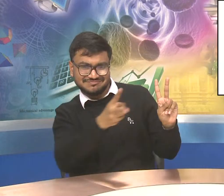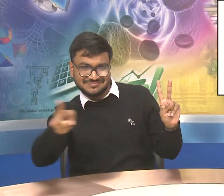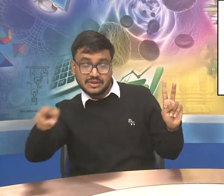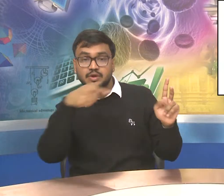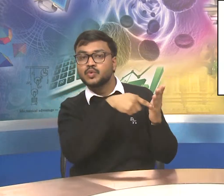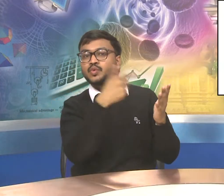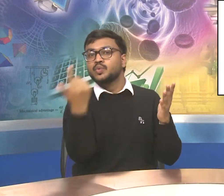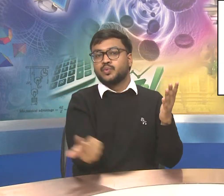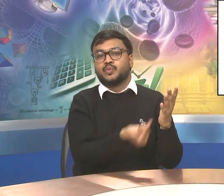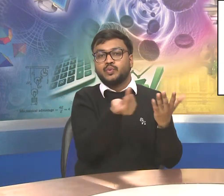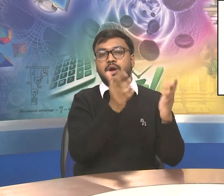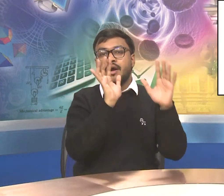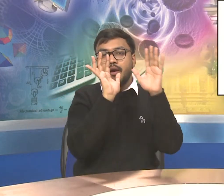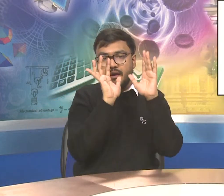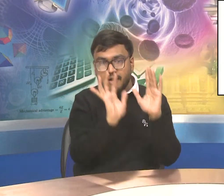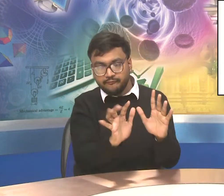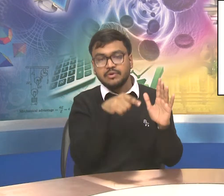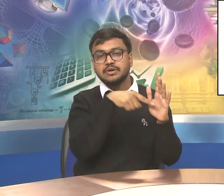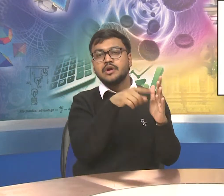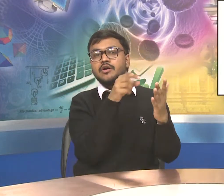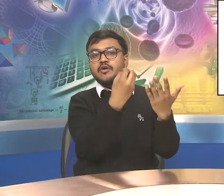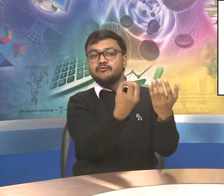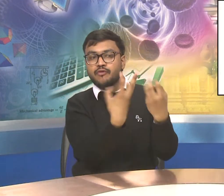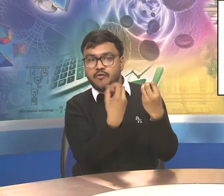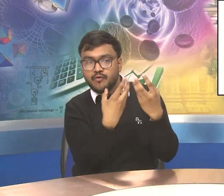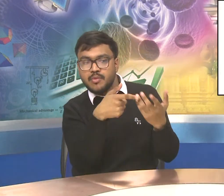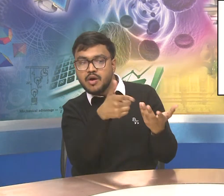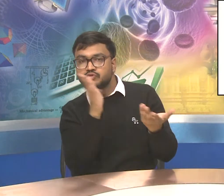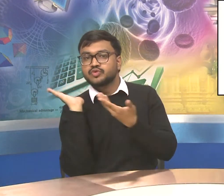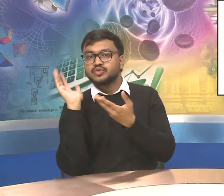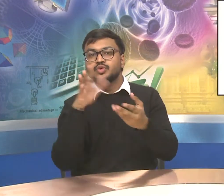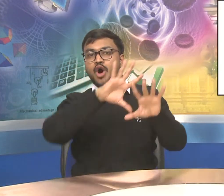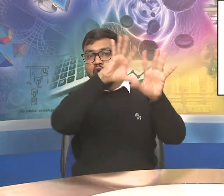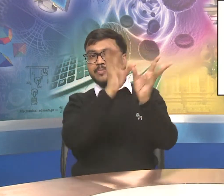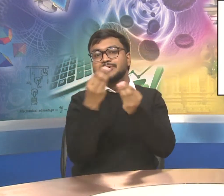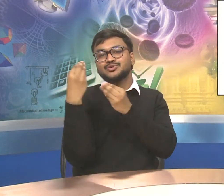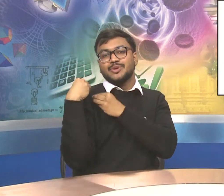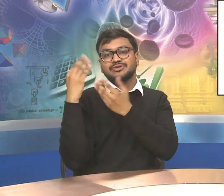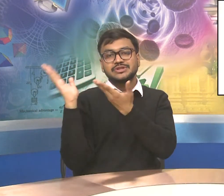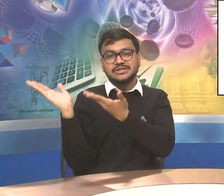libraries and fall under information services.